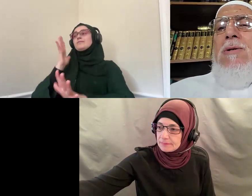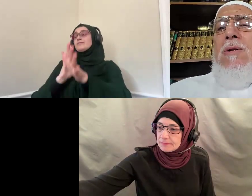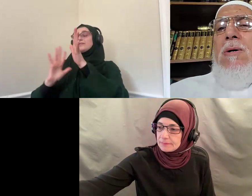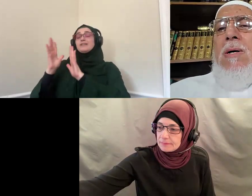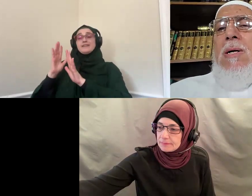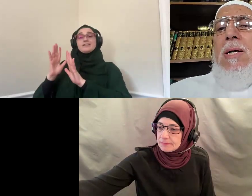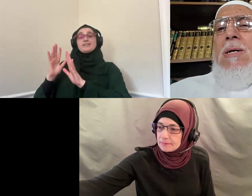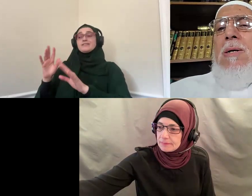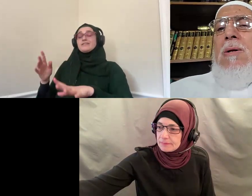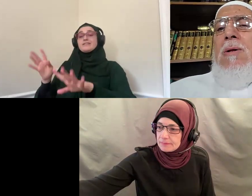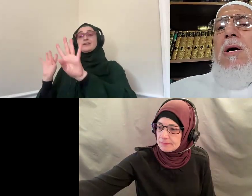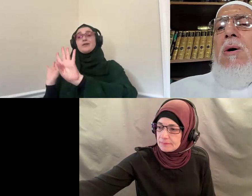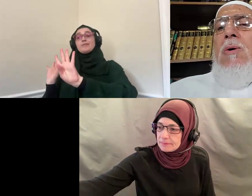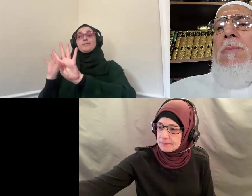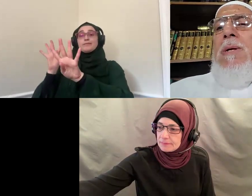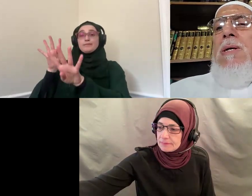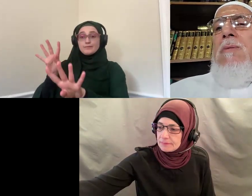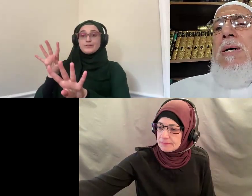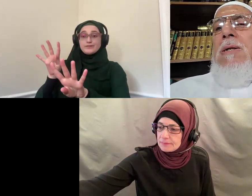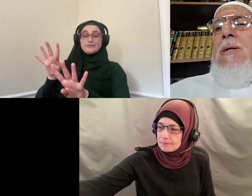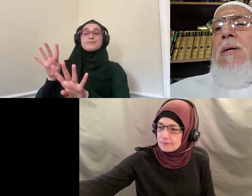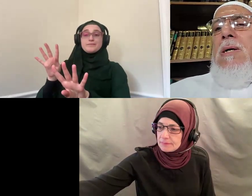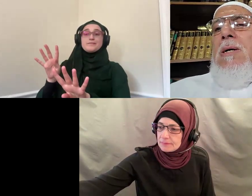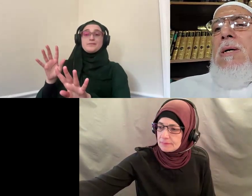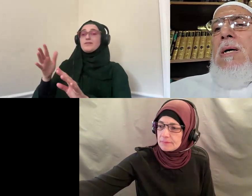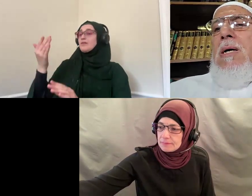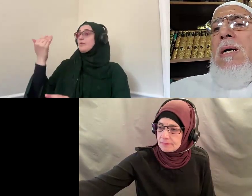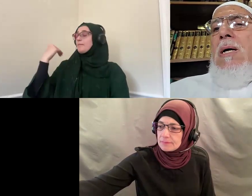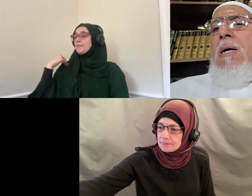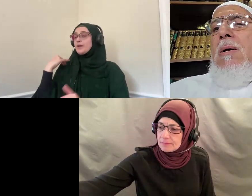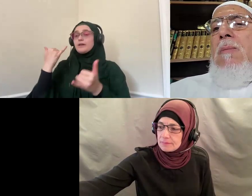died later on, they all will be resurrected.